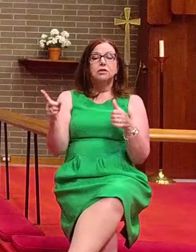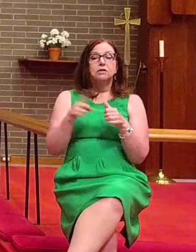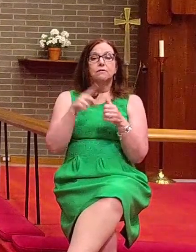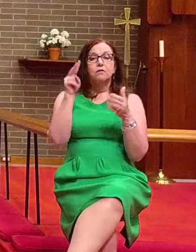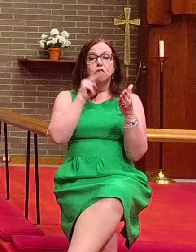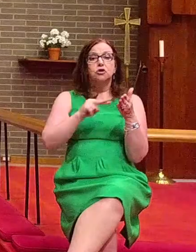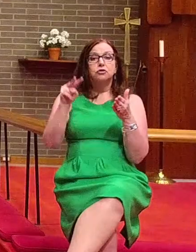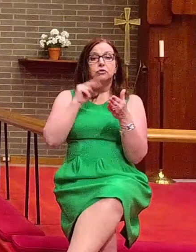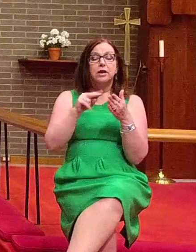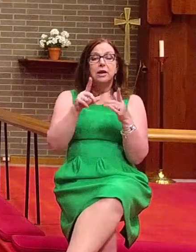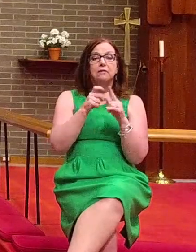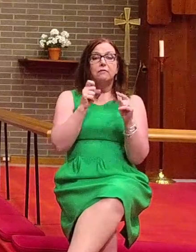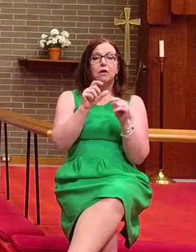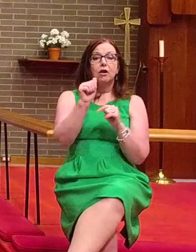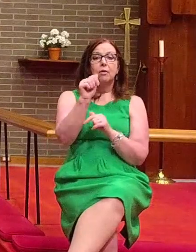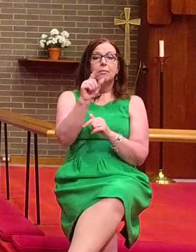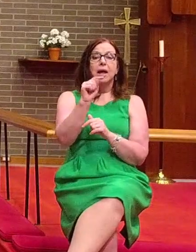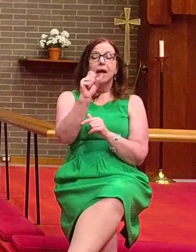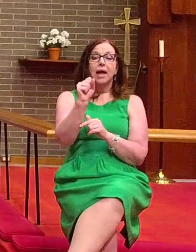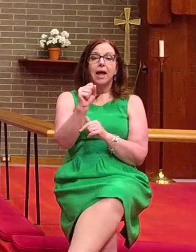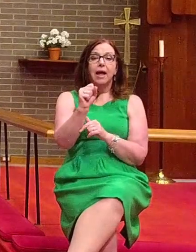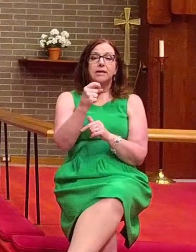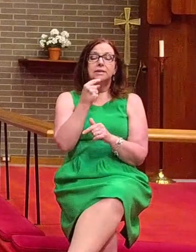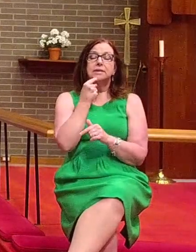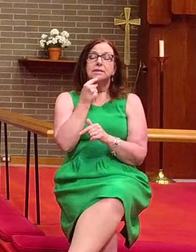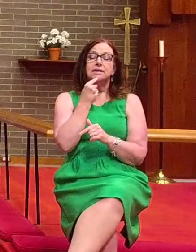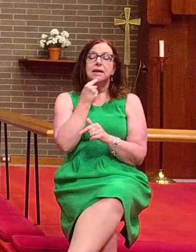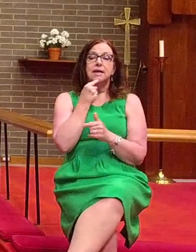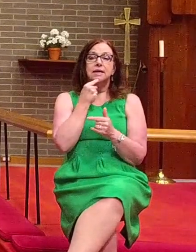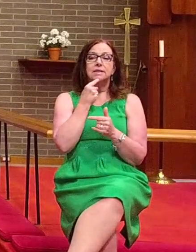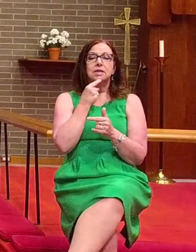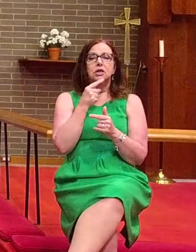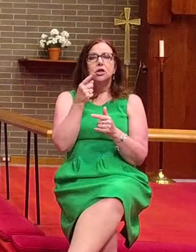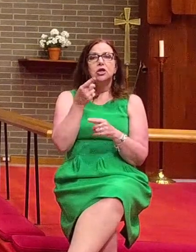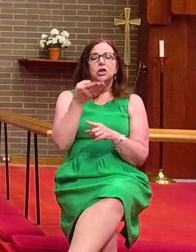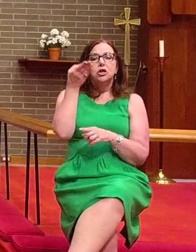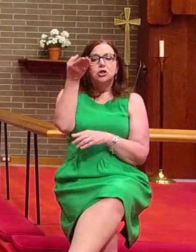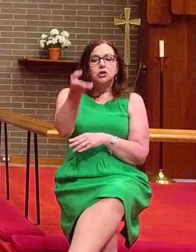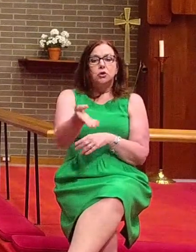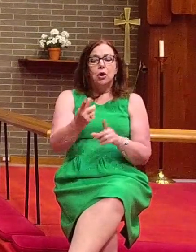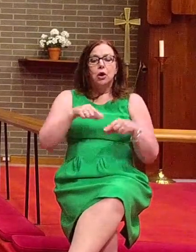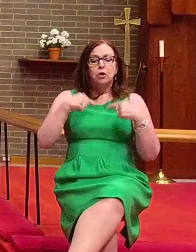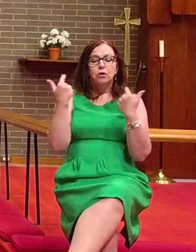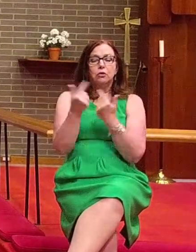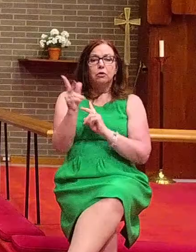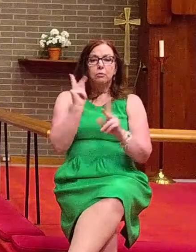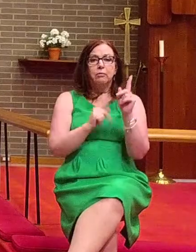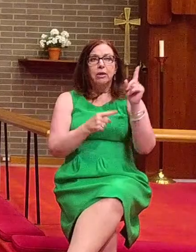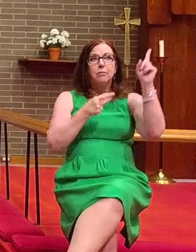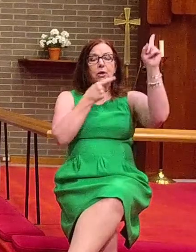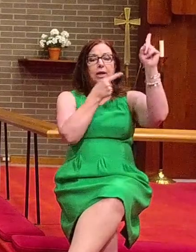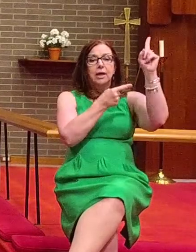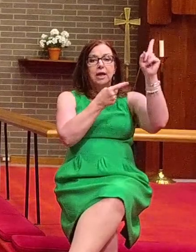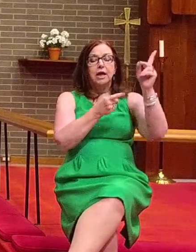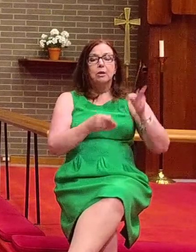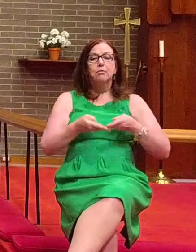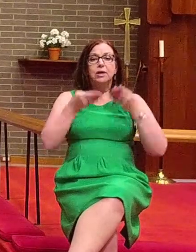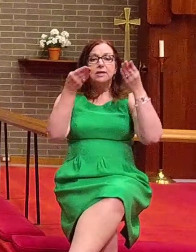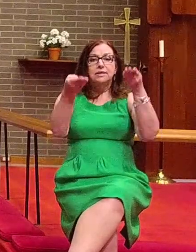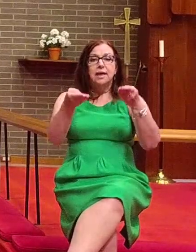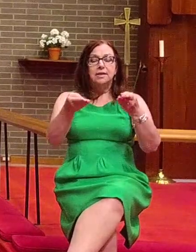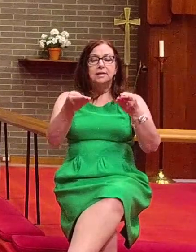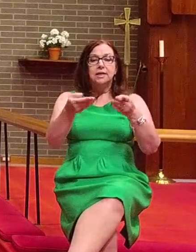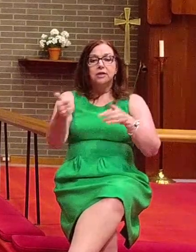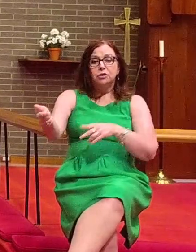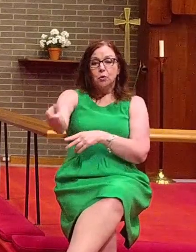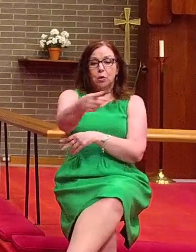Acts says, to them he presented himself alive after his suffering by